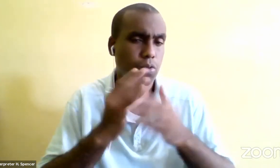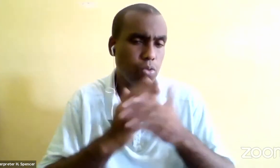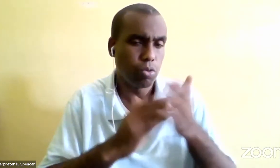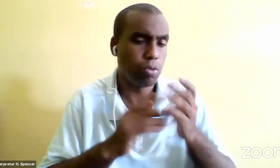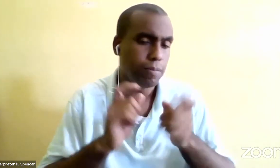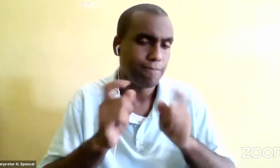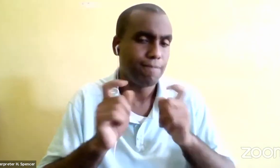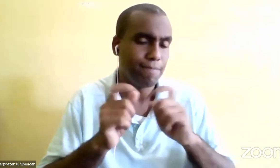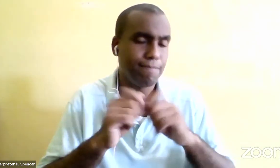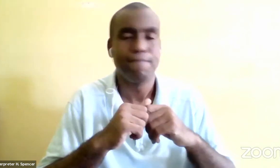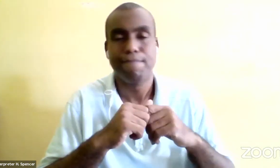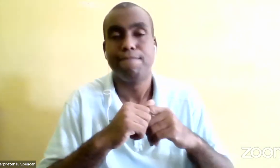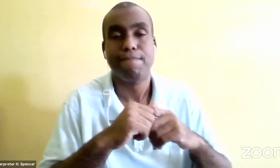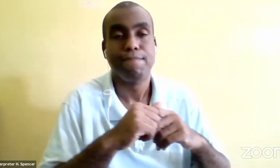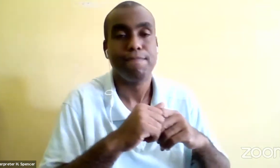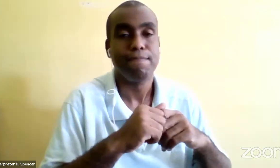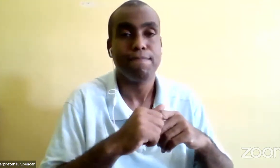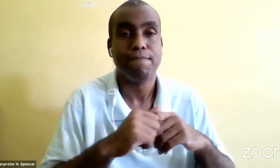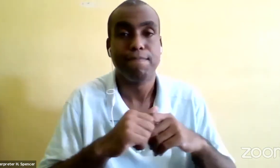let's.